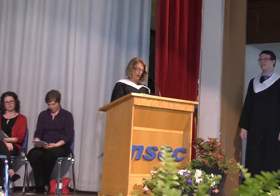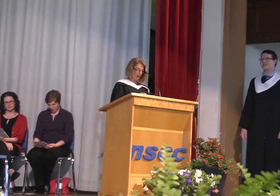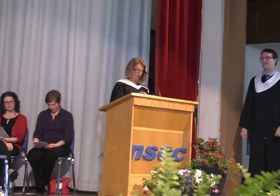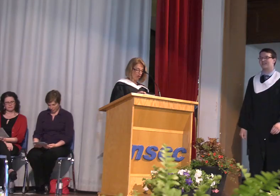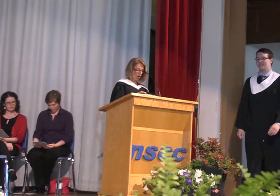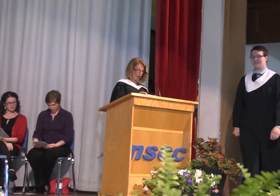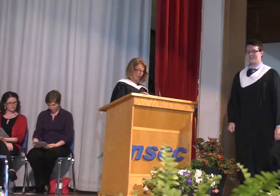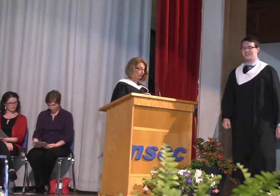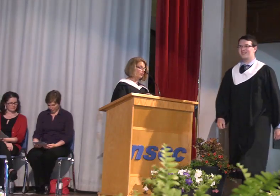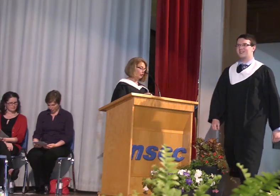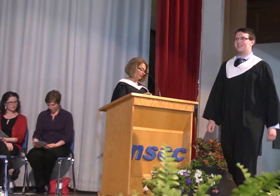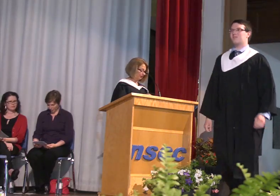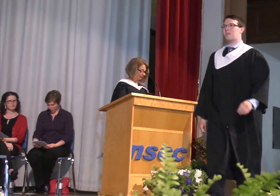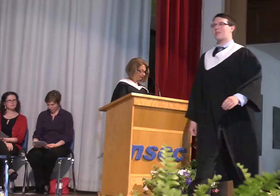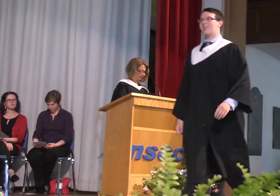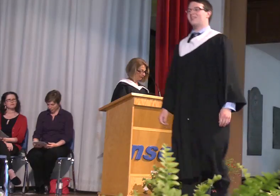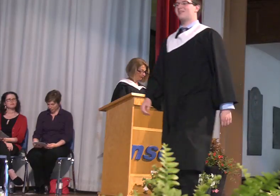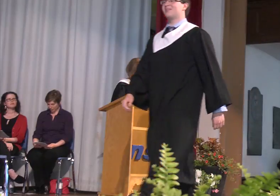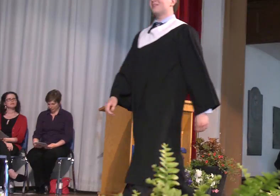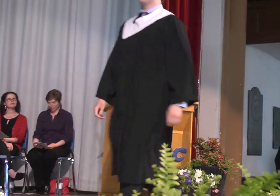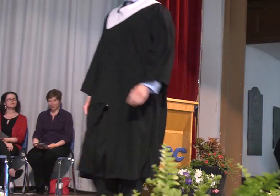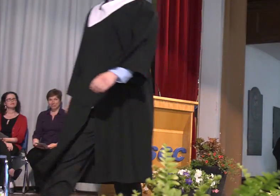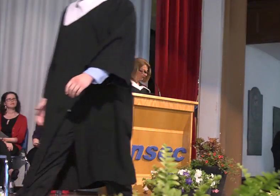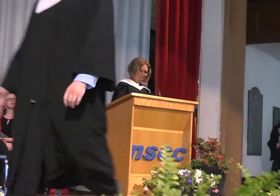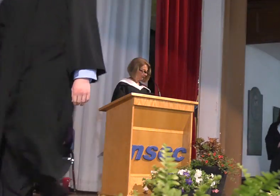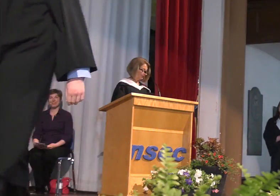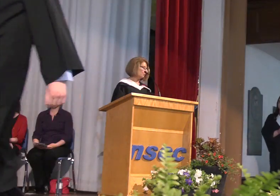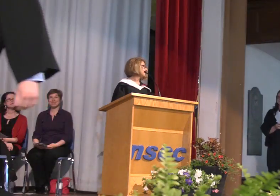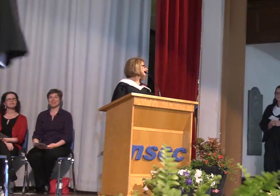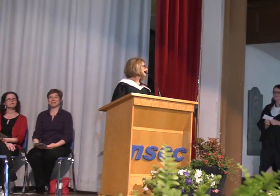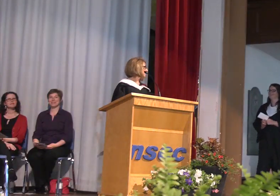Liam Bridge, honors.